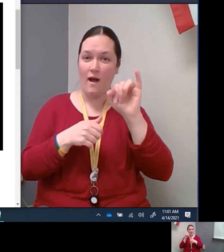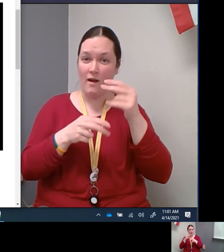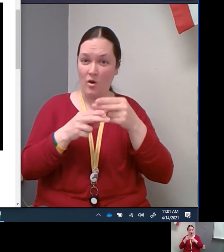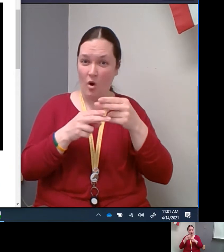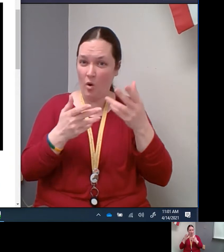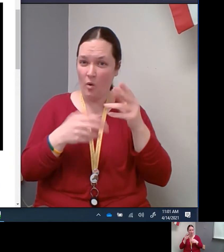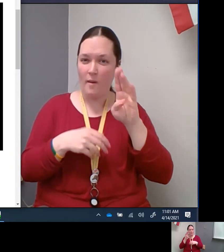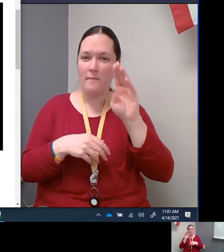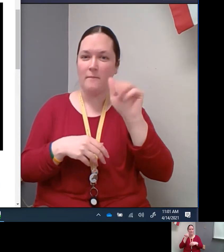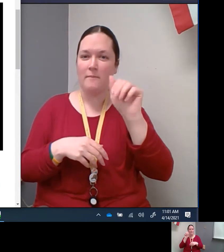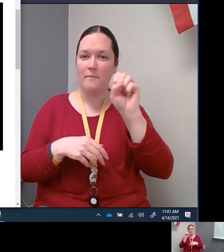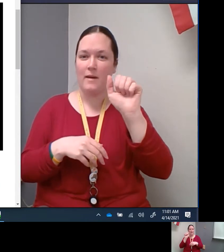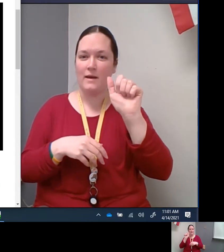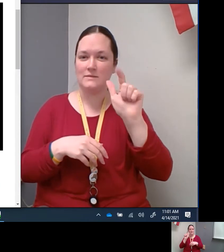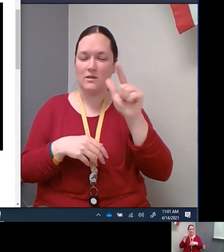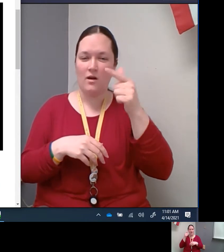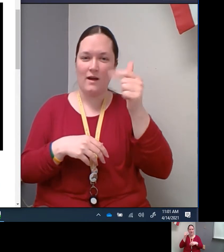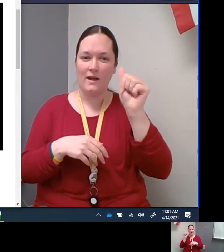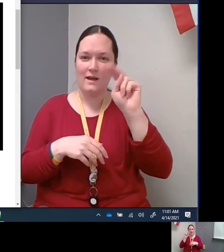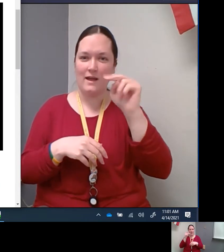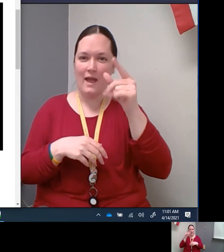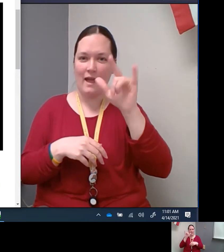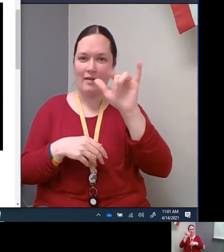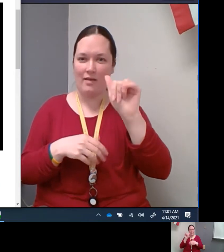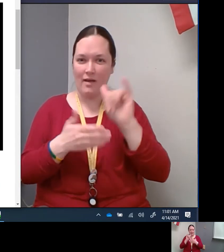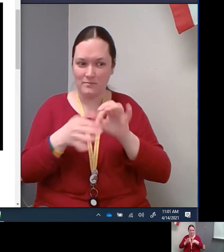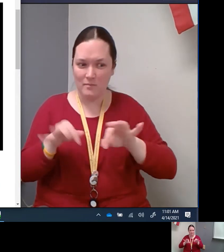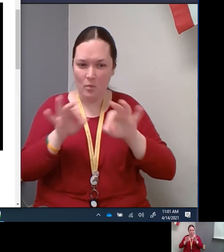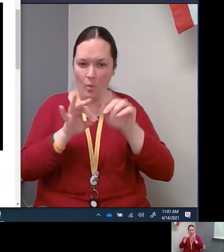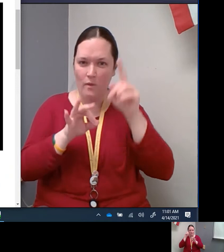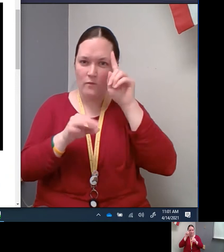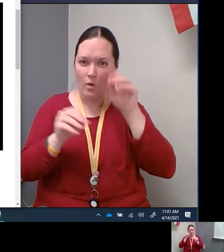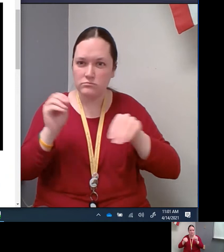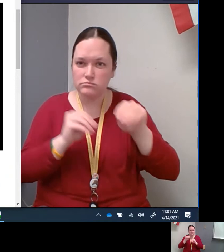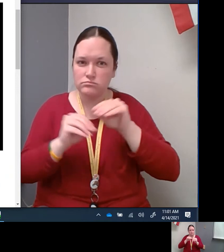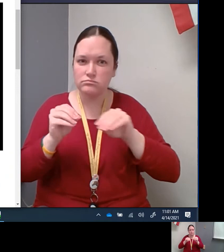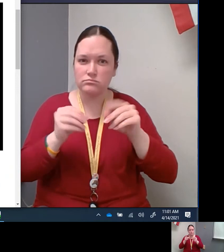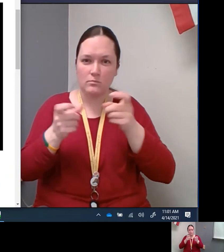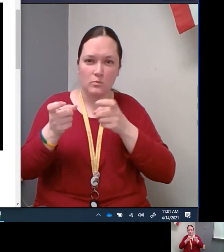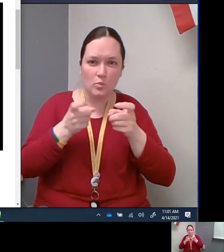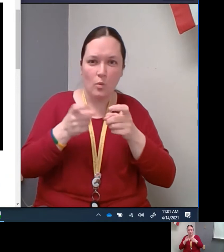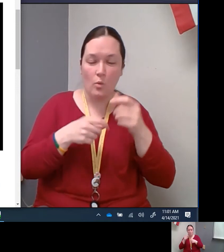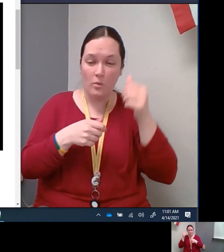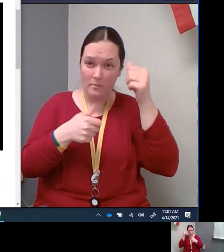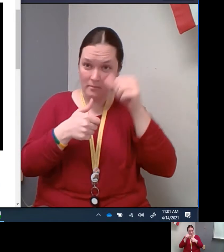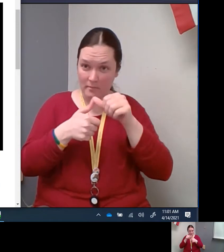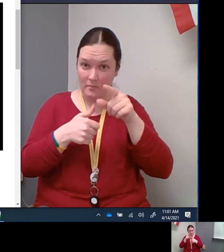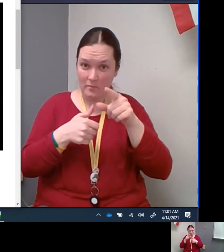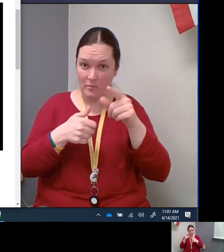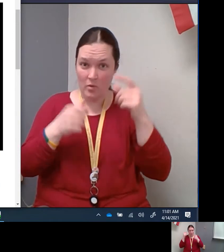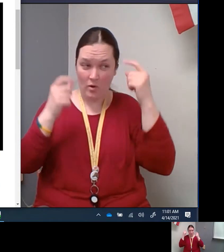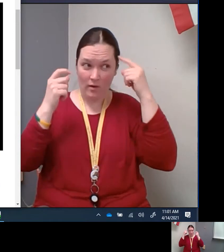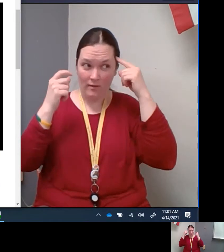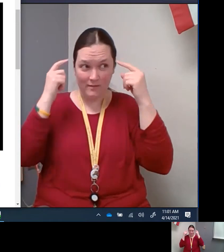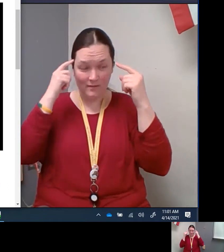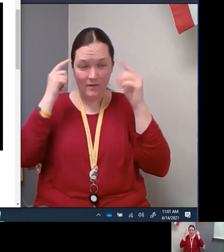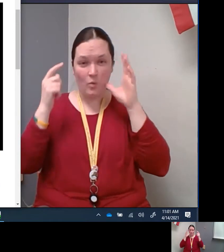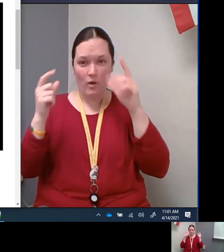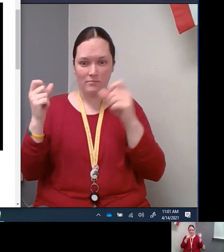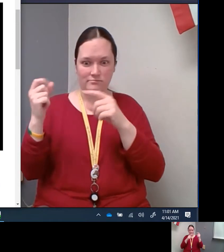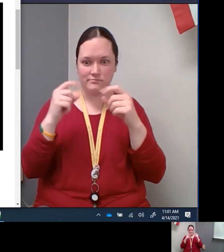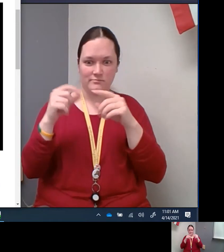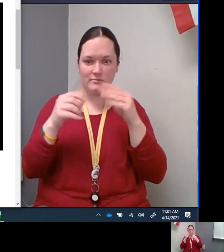the basal ganglia, and they're really important in motor control. And remember, the corpus callosum allows our hemispheres to connect.